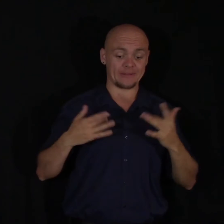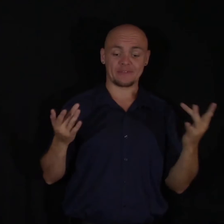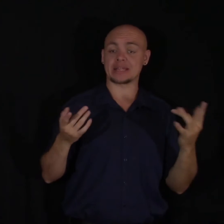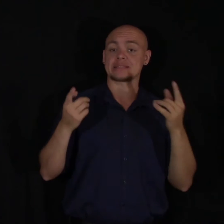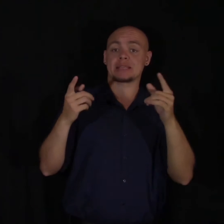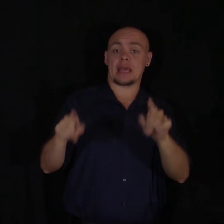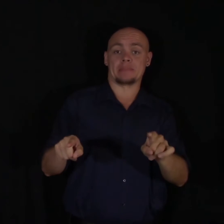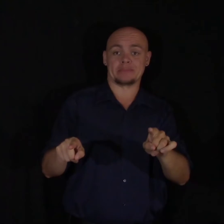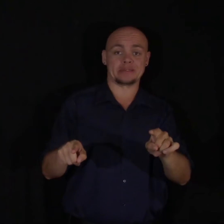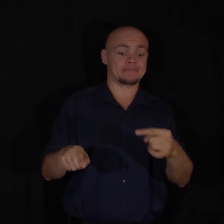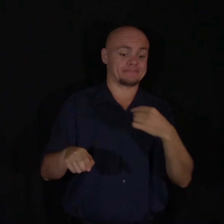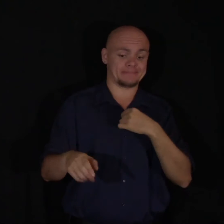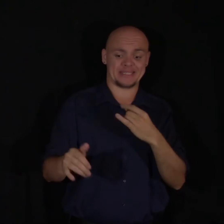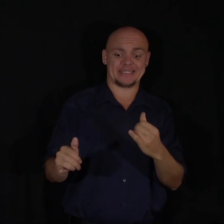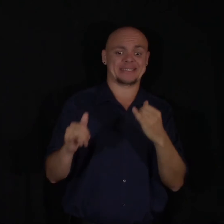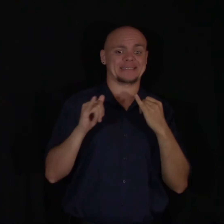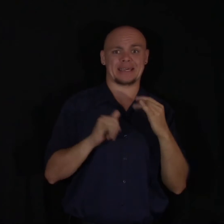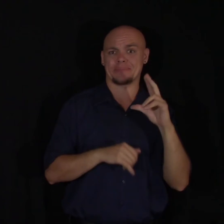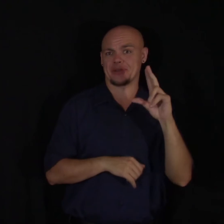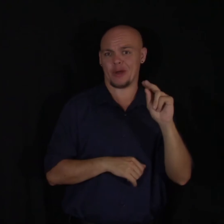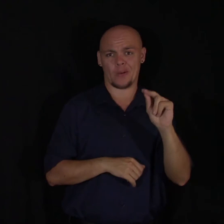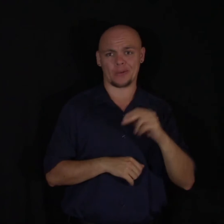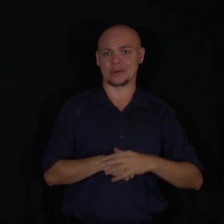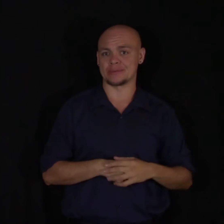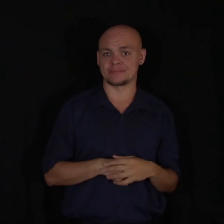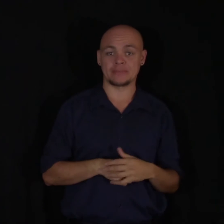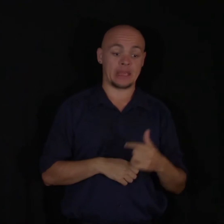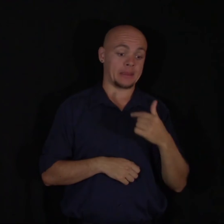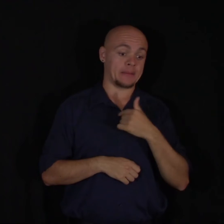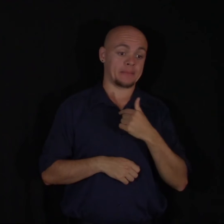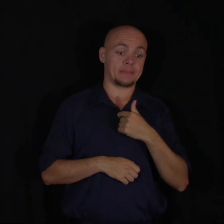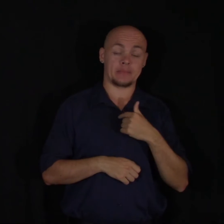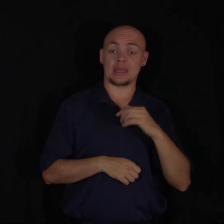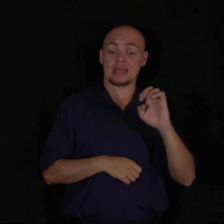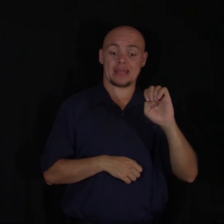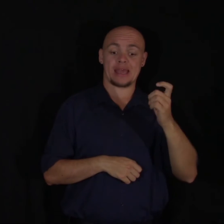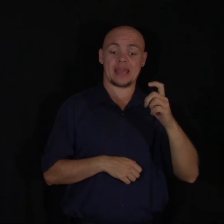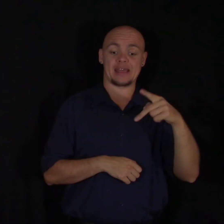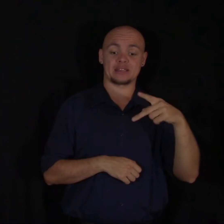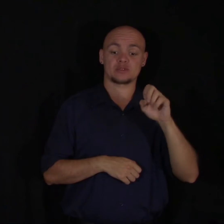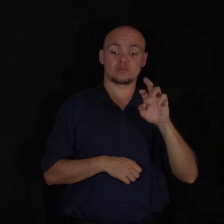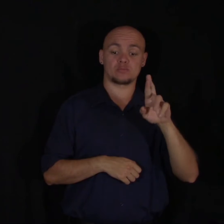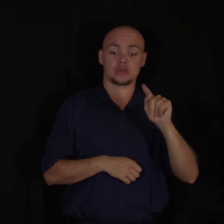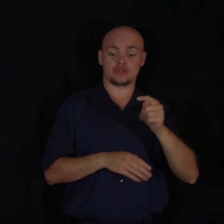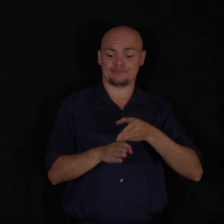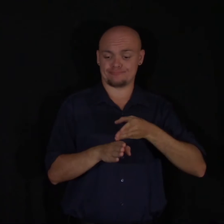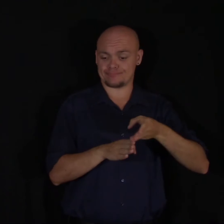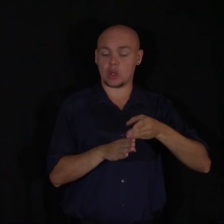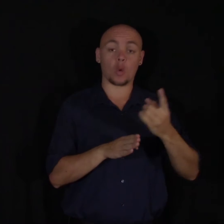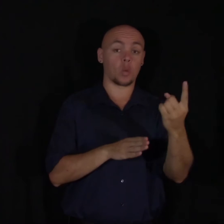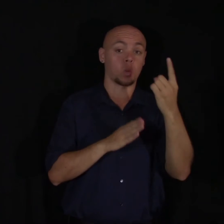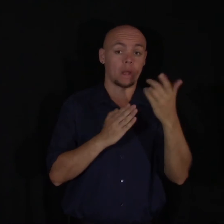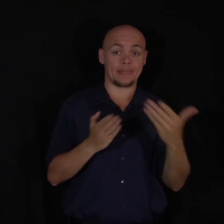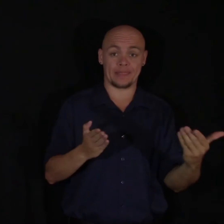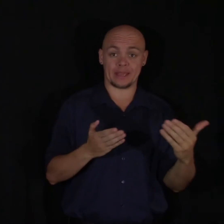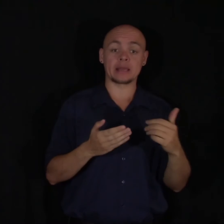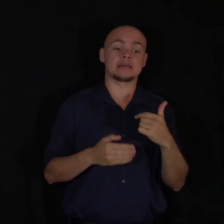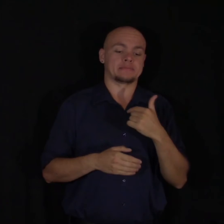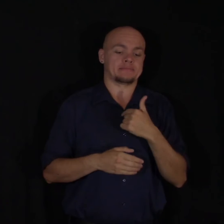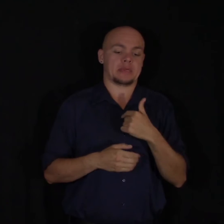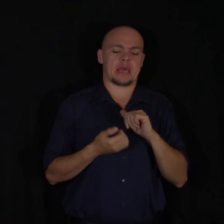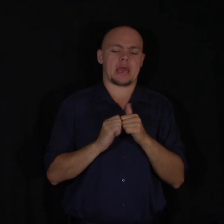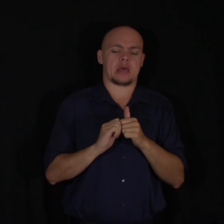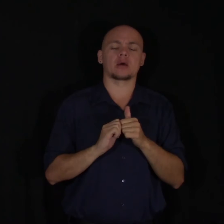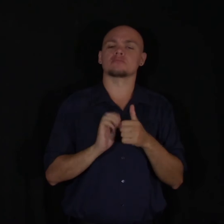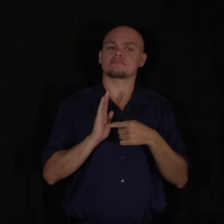to you. I can tell you I am only an expert on one thing, and that's how to be me.